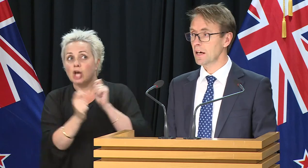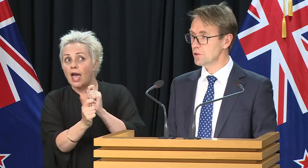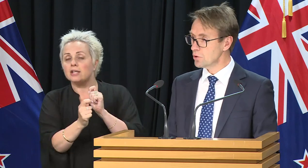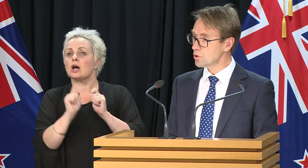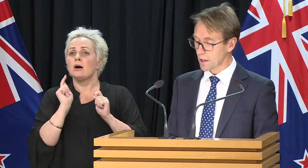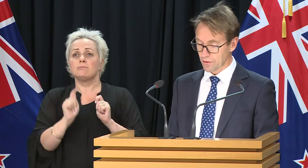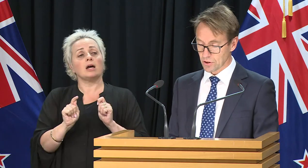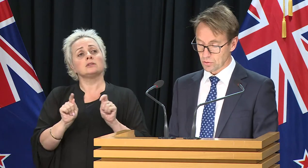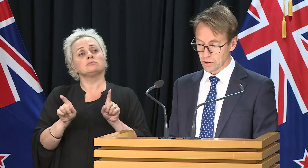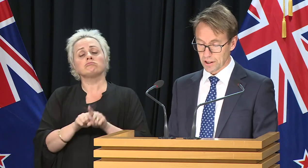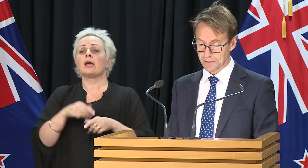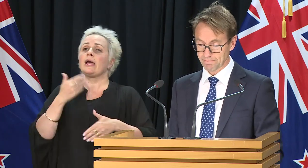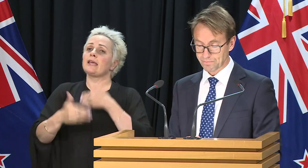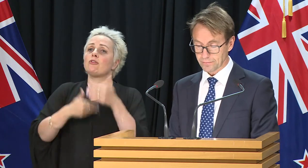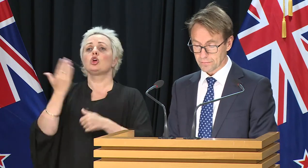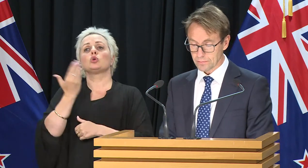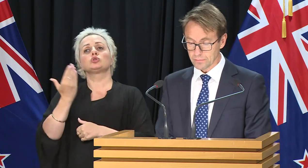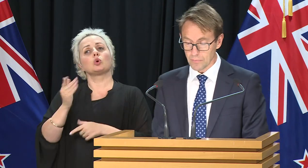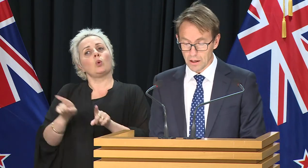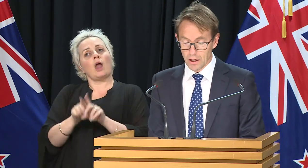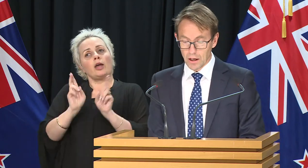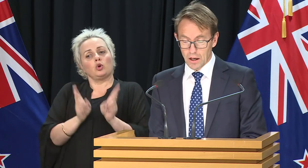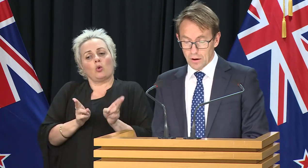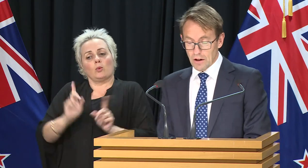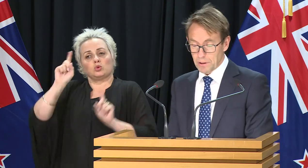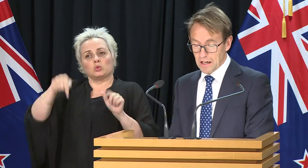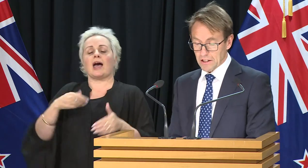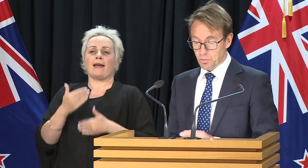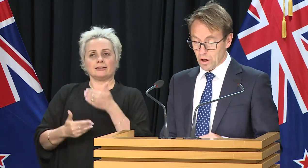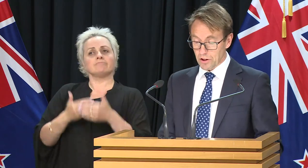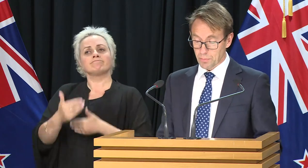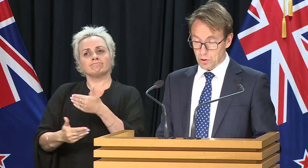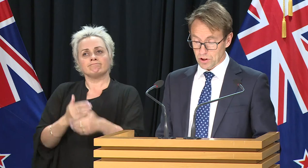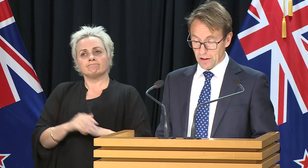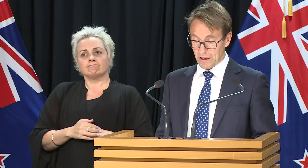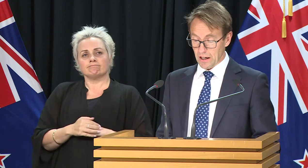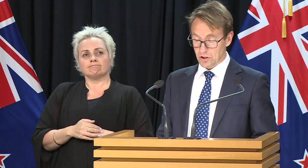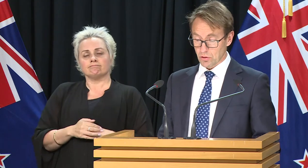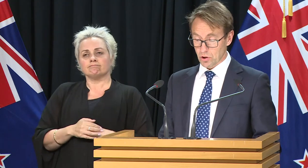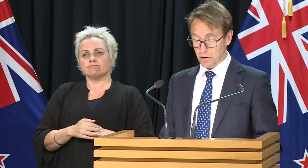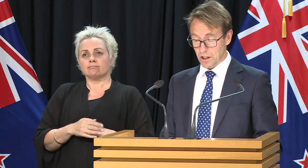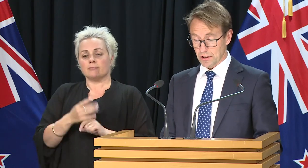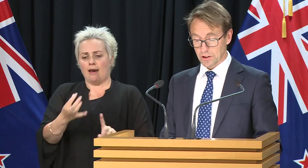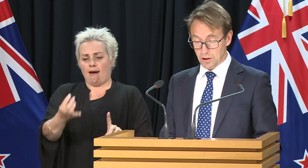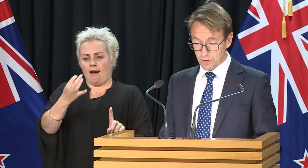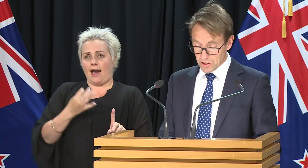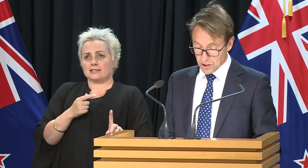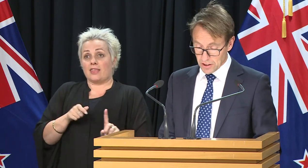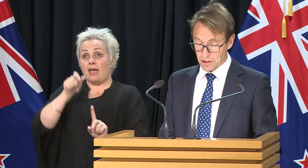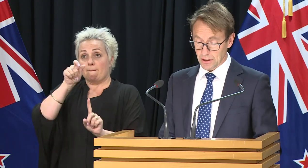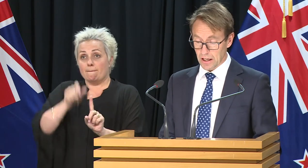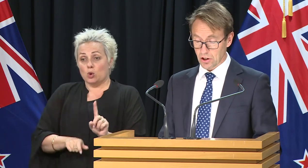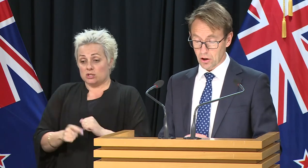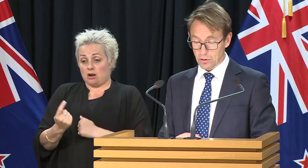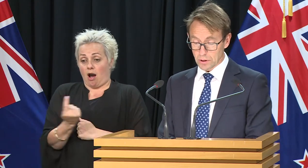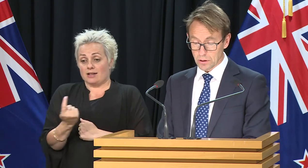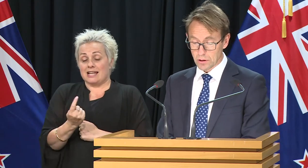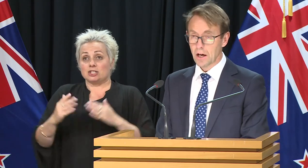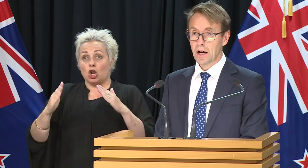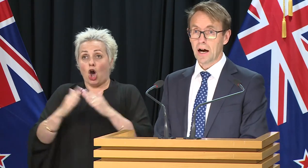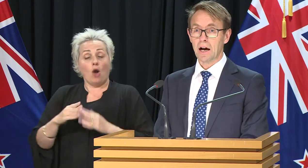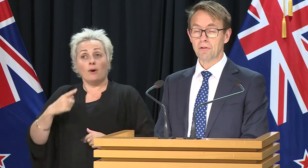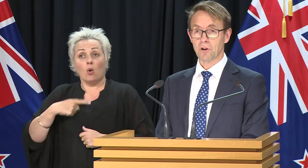business as usual at the school today. Have been asked why this person and their household contact are self-isolating at